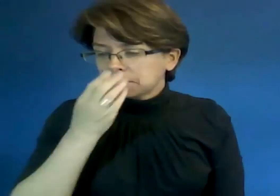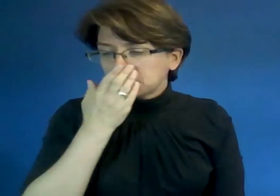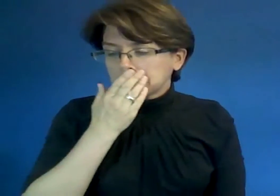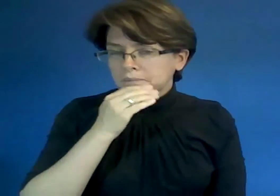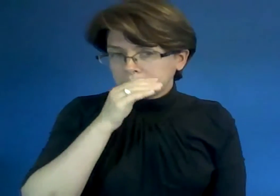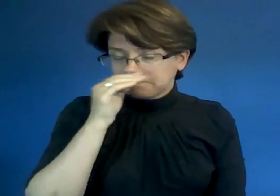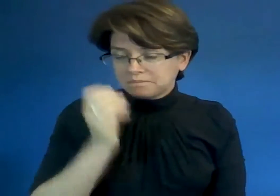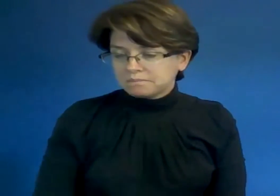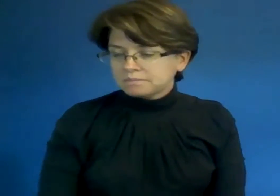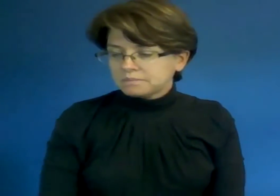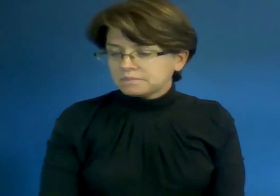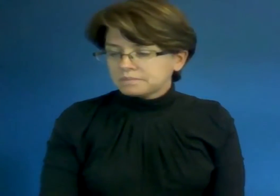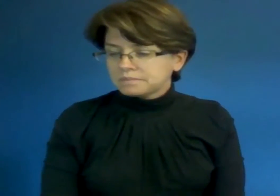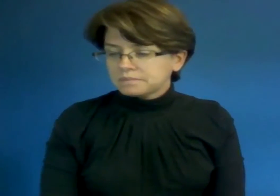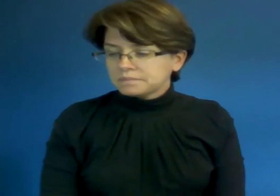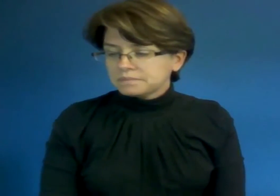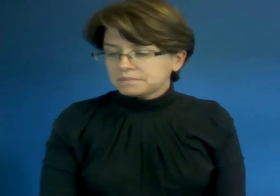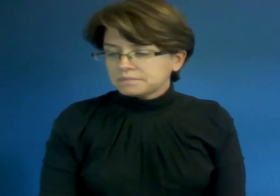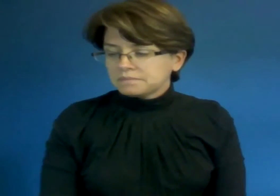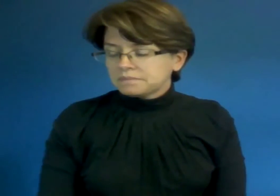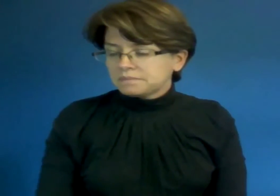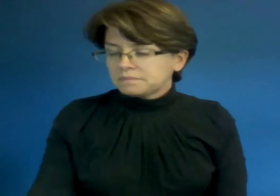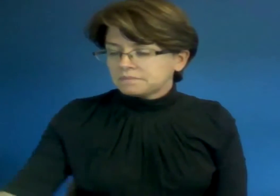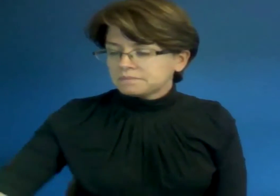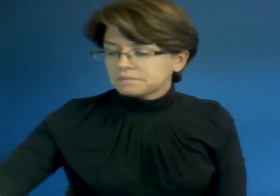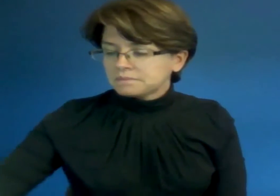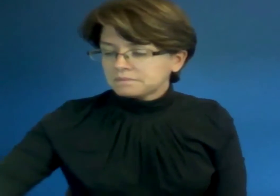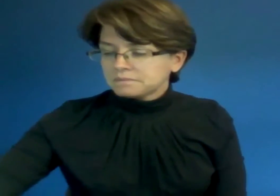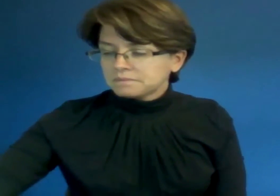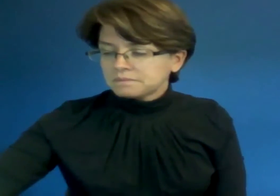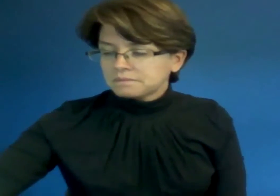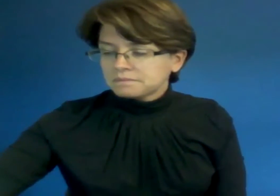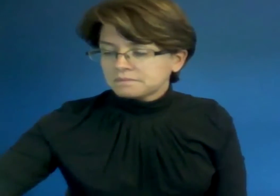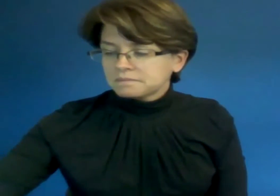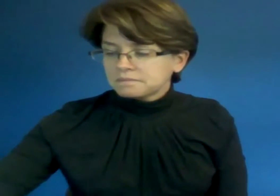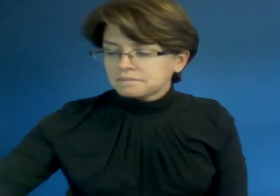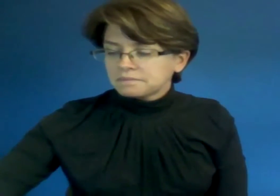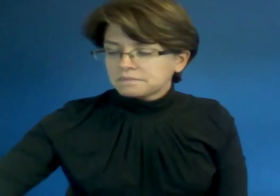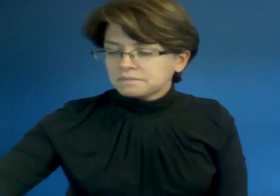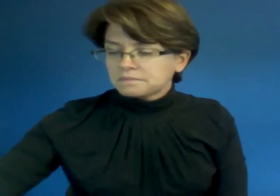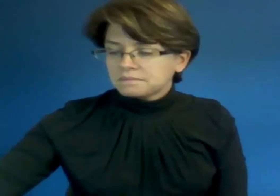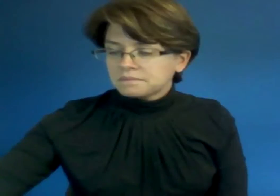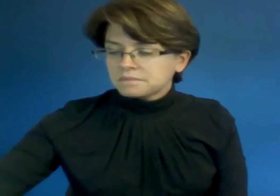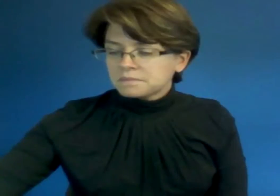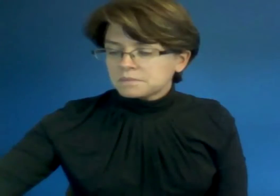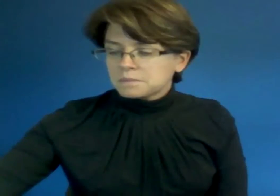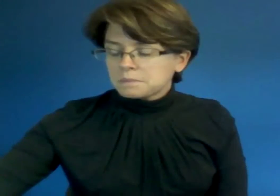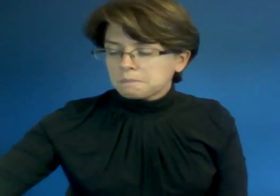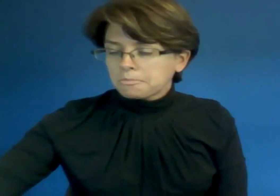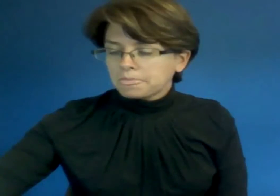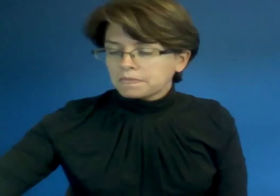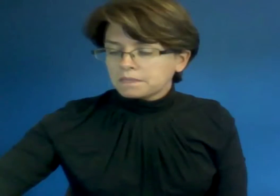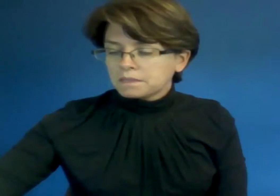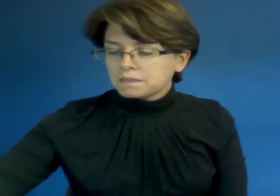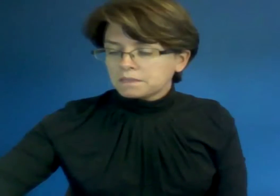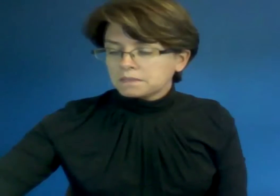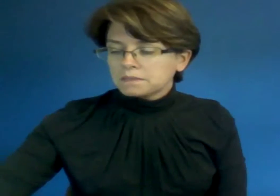The digestive system, from an anatomical standpoint, is really divided into 2 subdivisions. The first subdivision will be